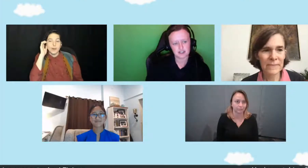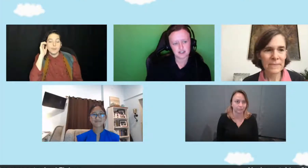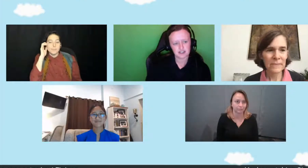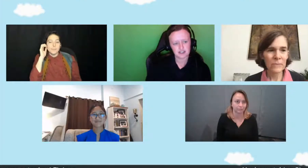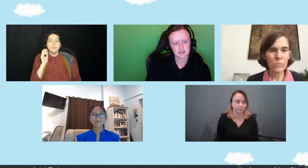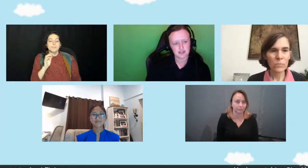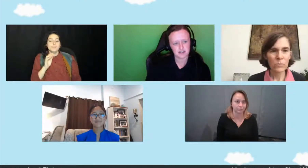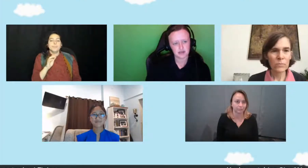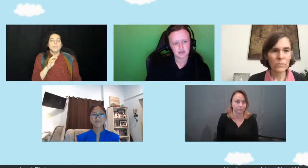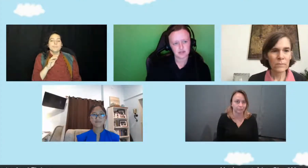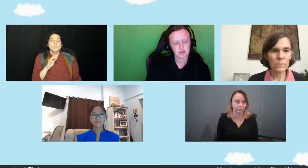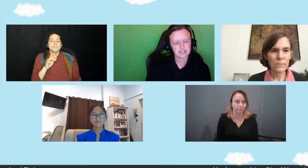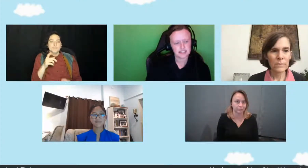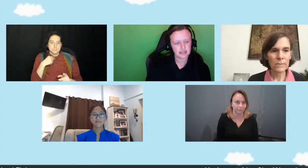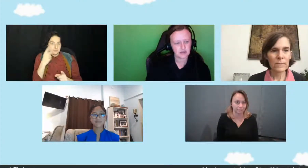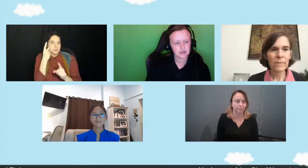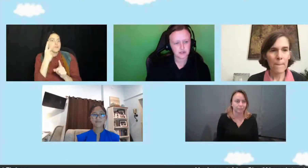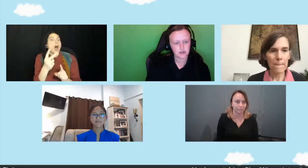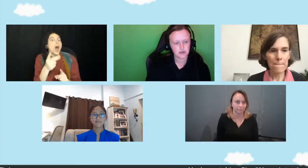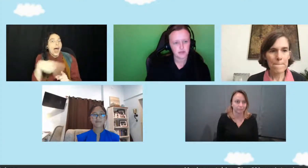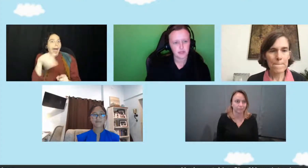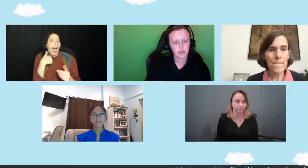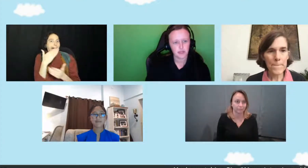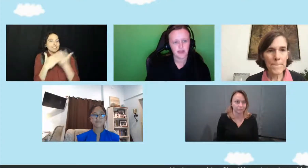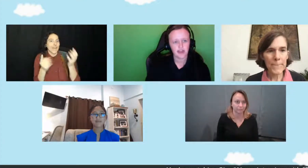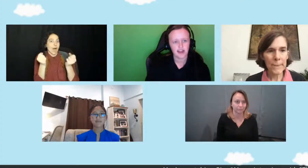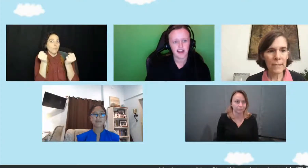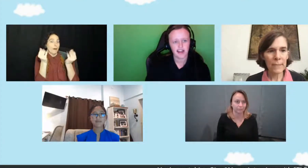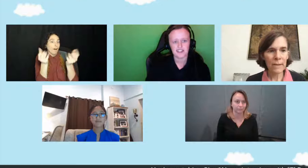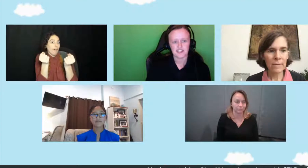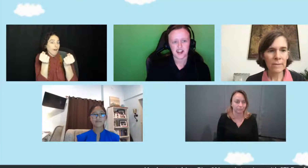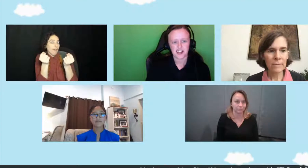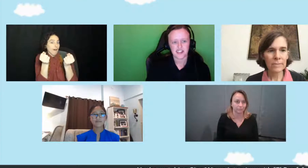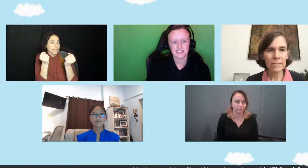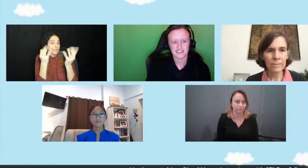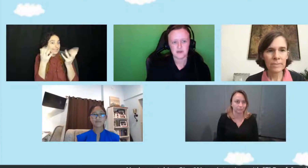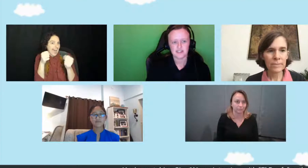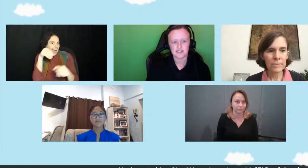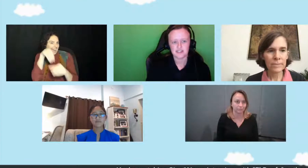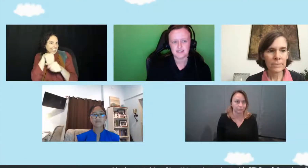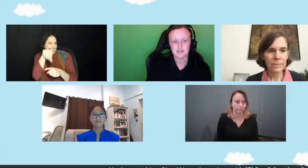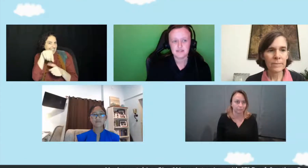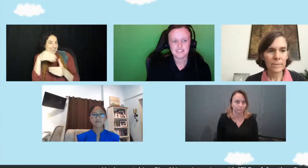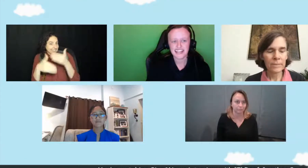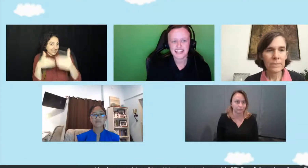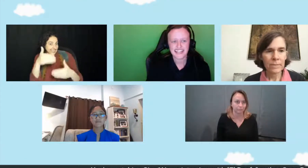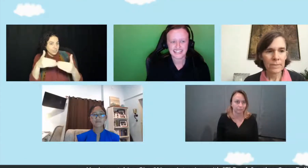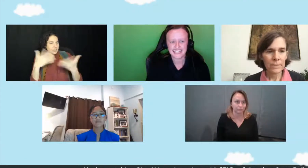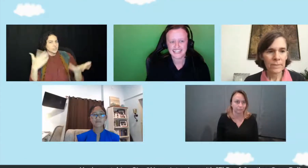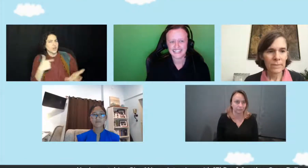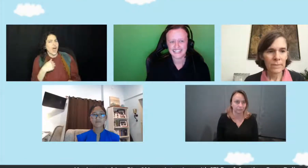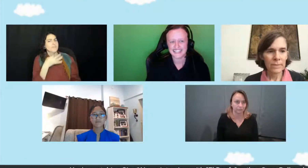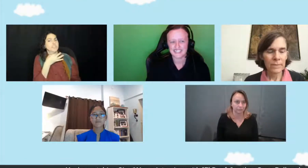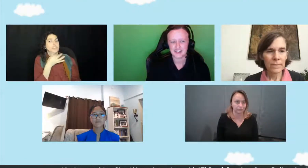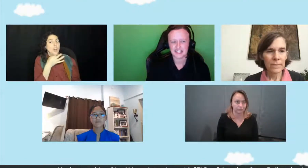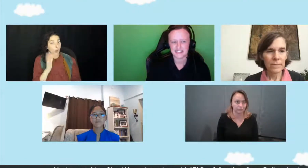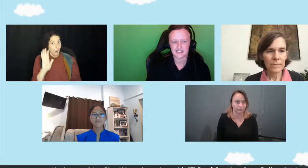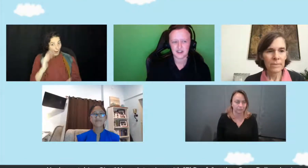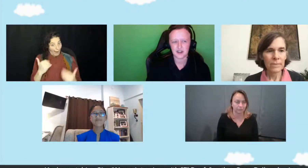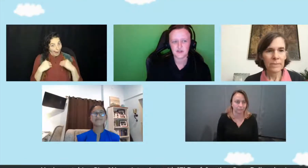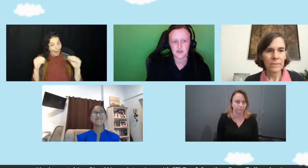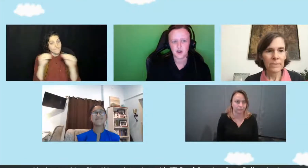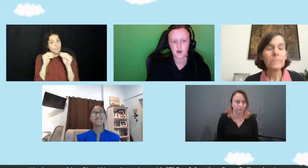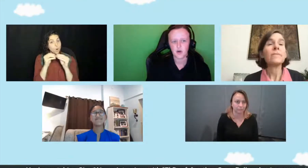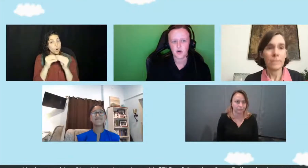the first episode or second episode, I saw that there was some signing in the